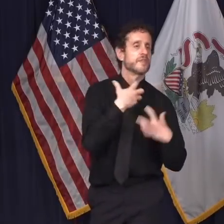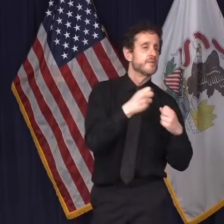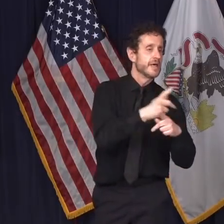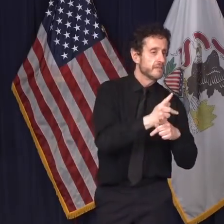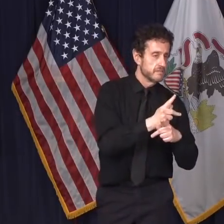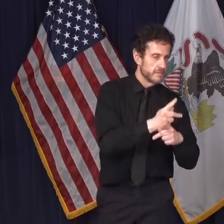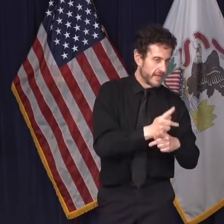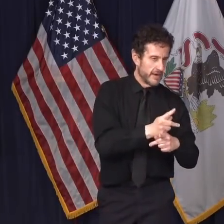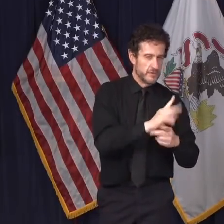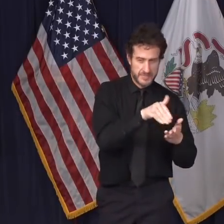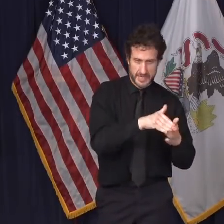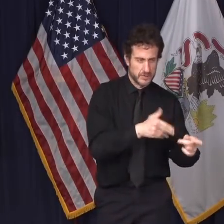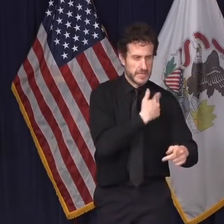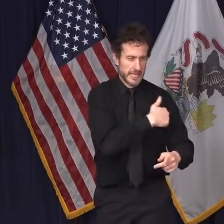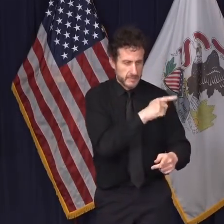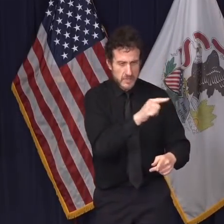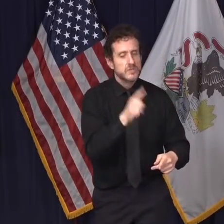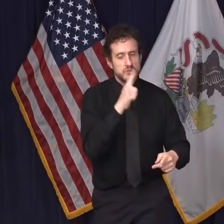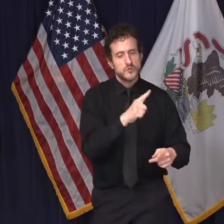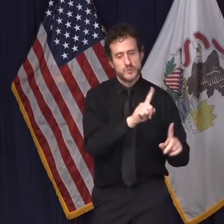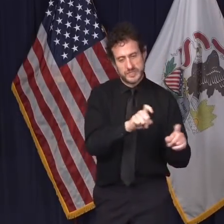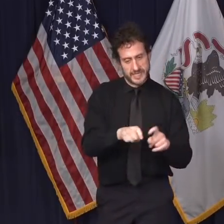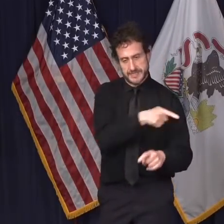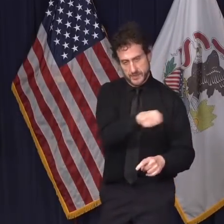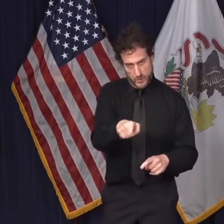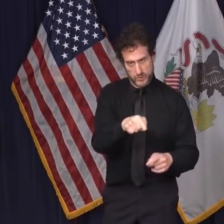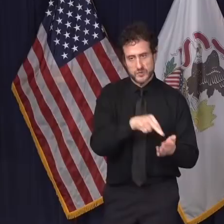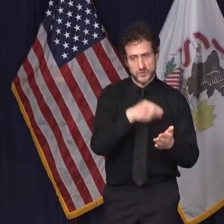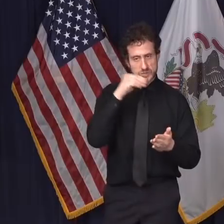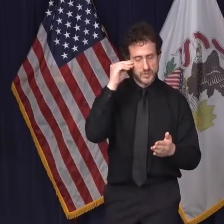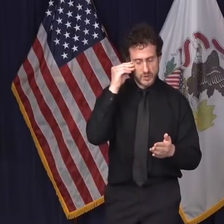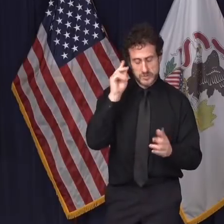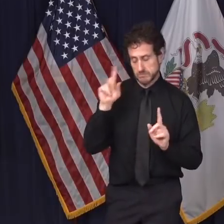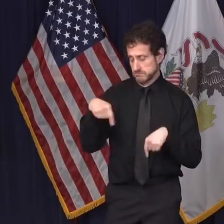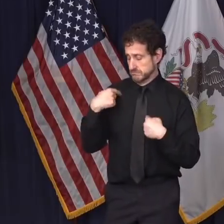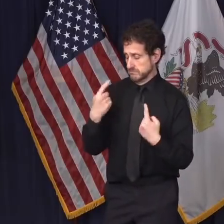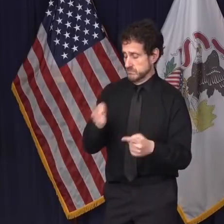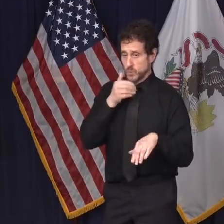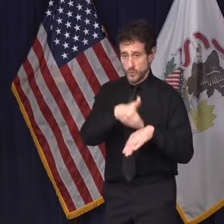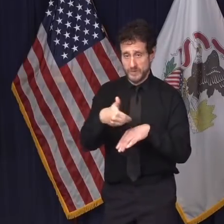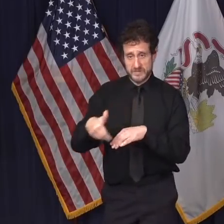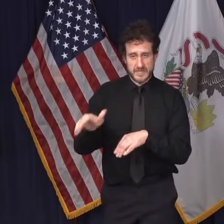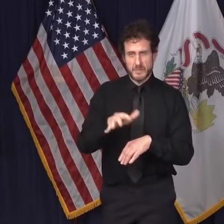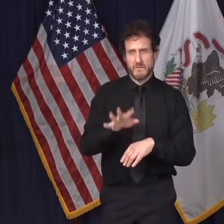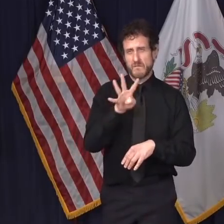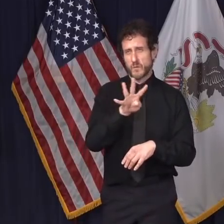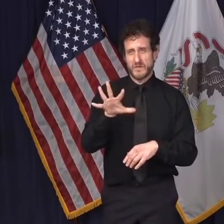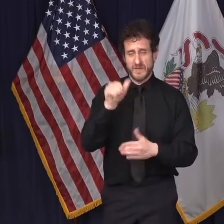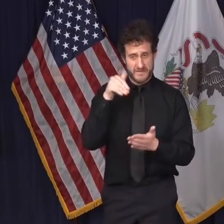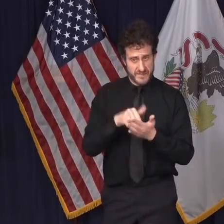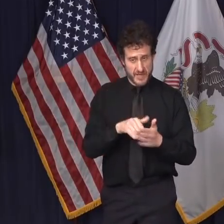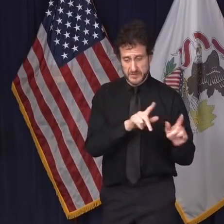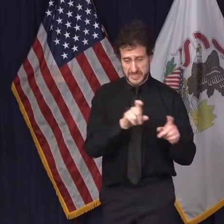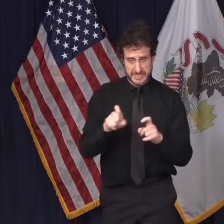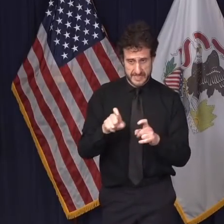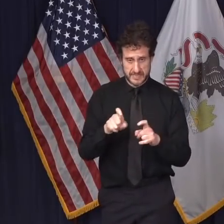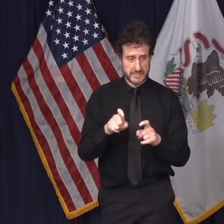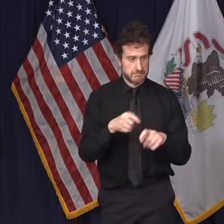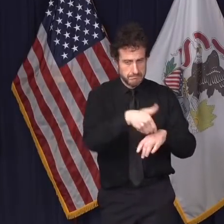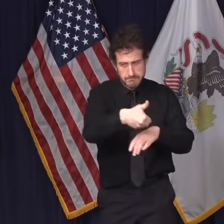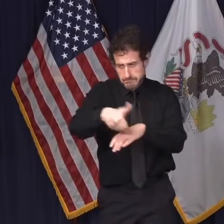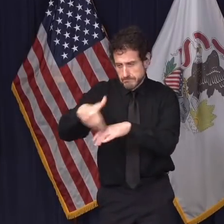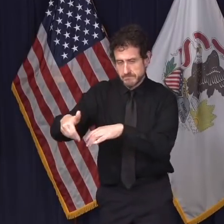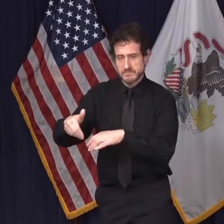tests. To date, we've sent about 45,000 testing kits out in